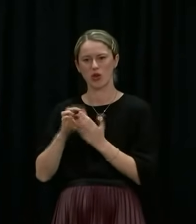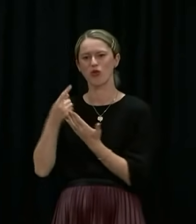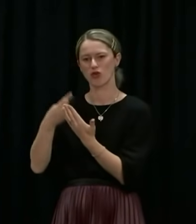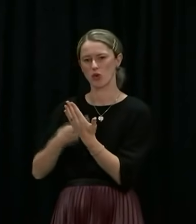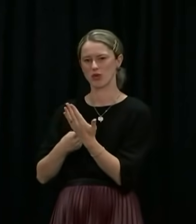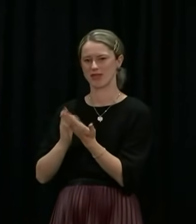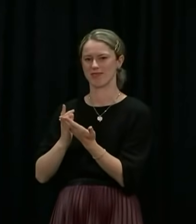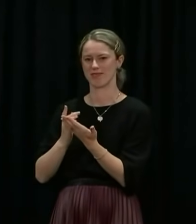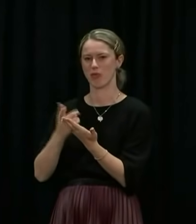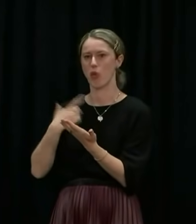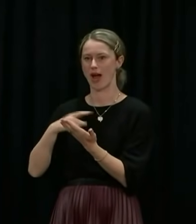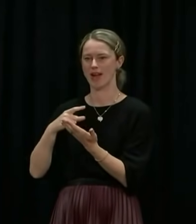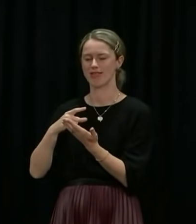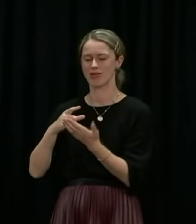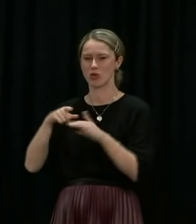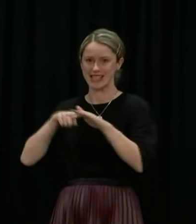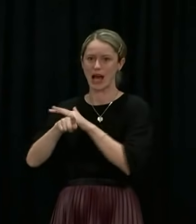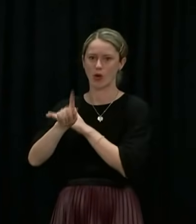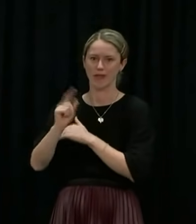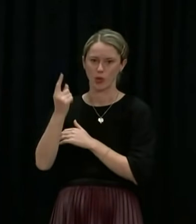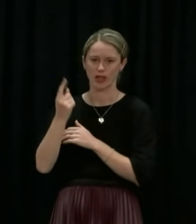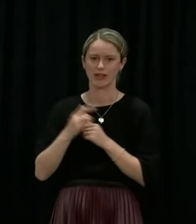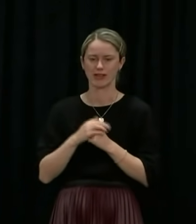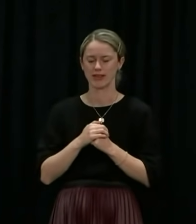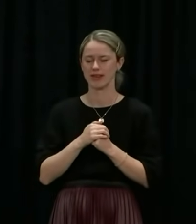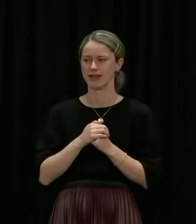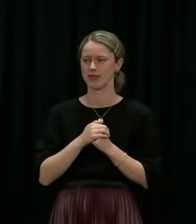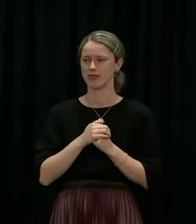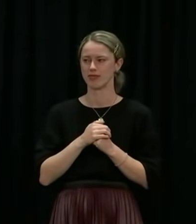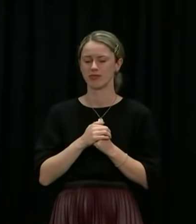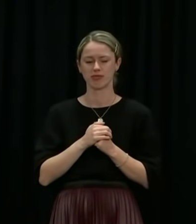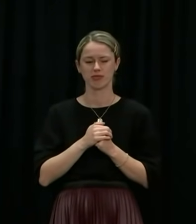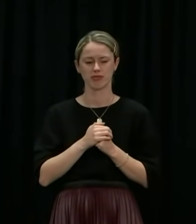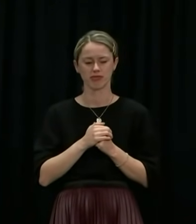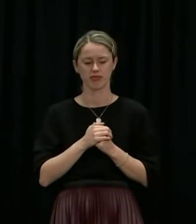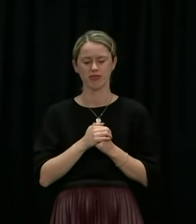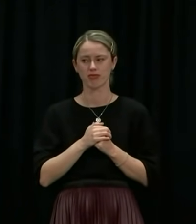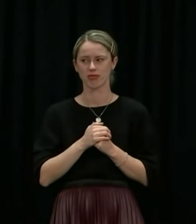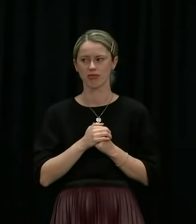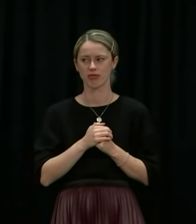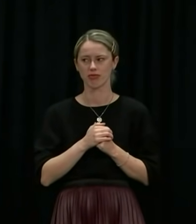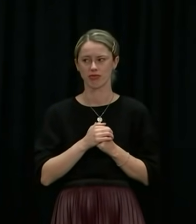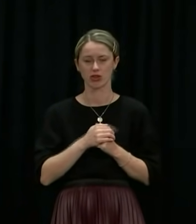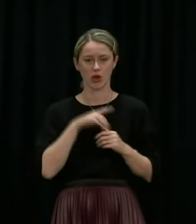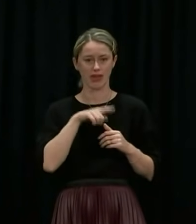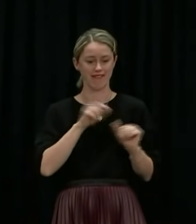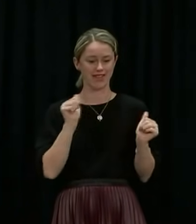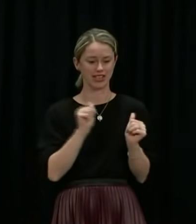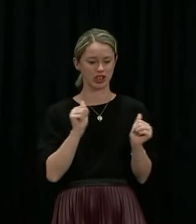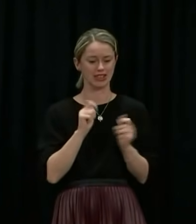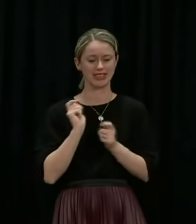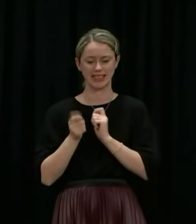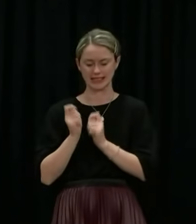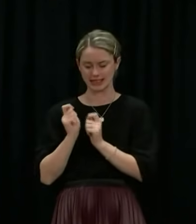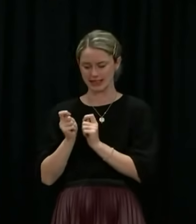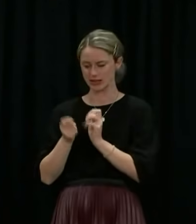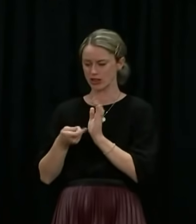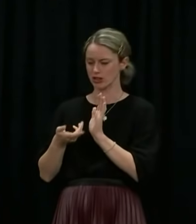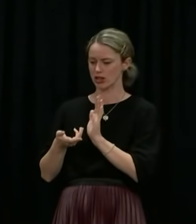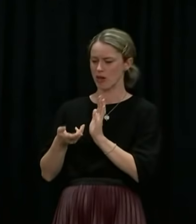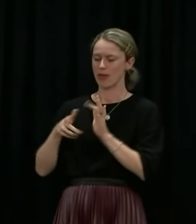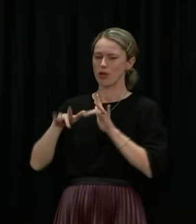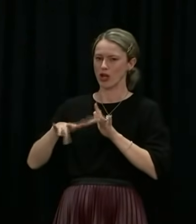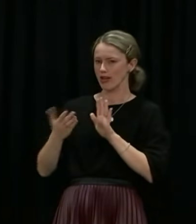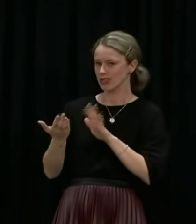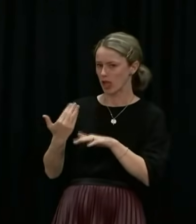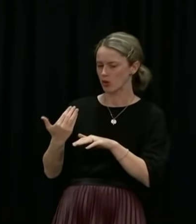the border crossing. Was to make sure that they had been tested and they could produce a test